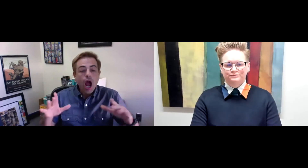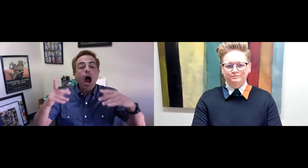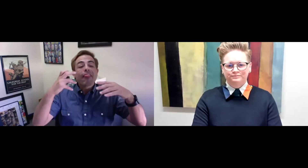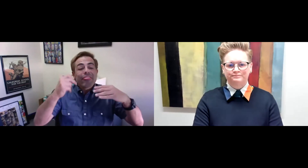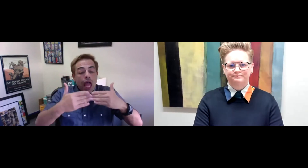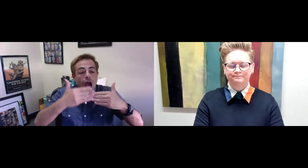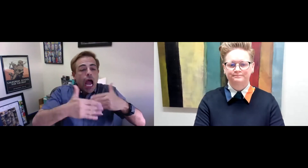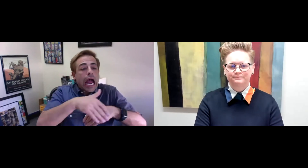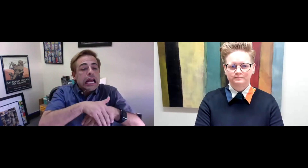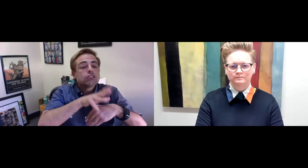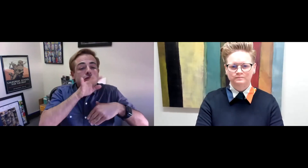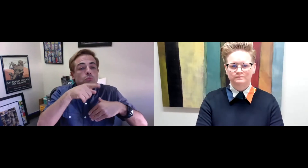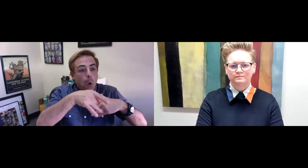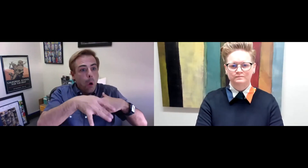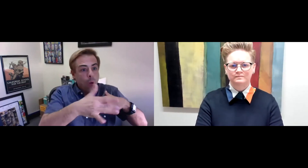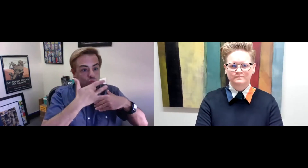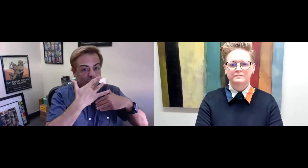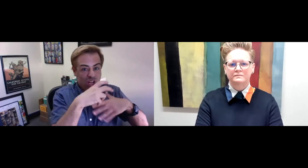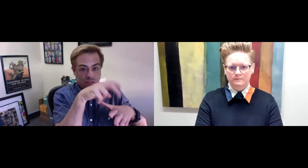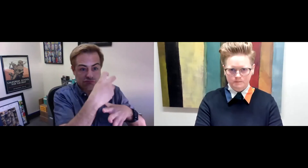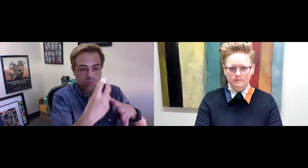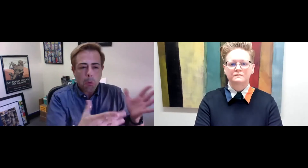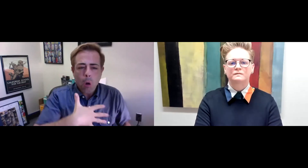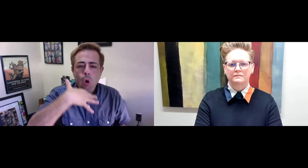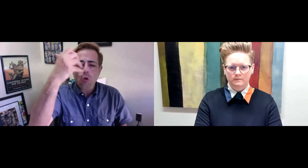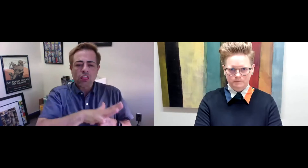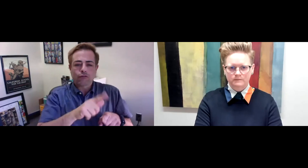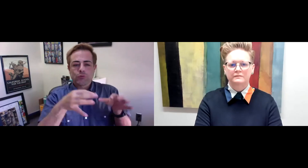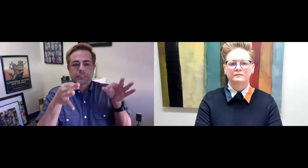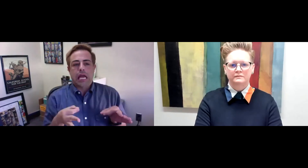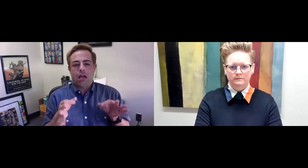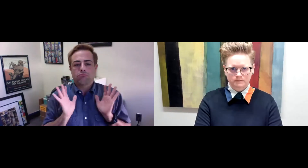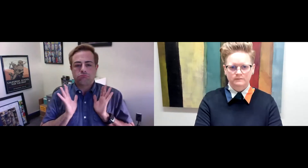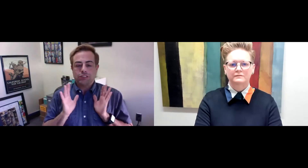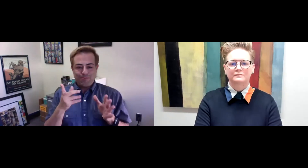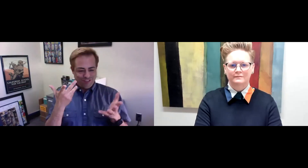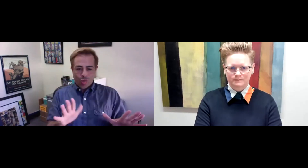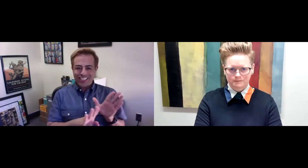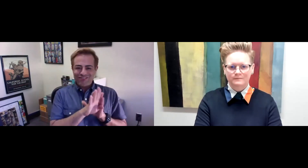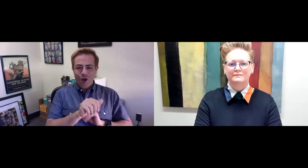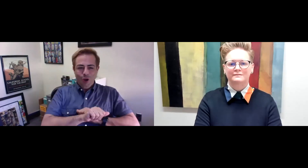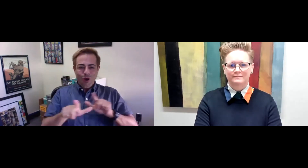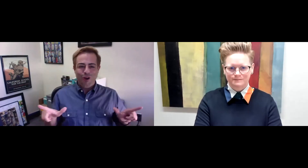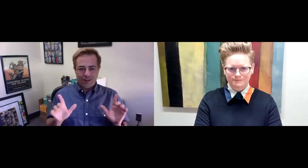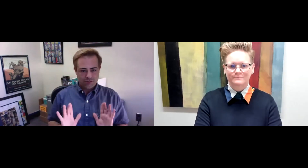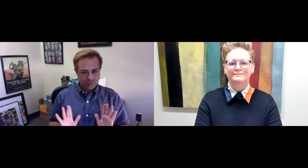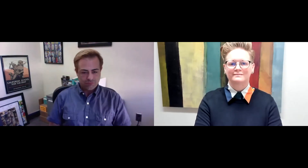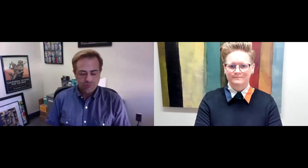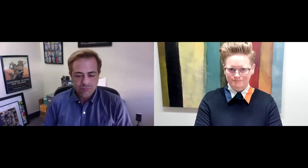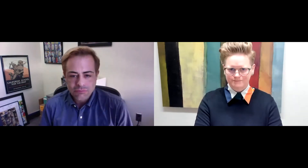100%. And then next is English. And when they're old enough to decide, they